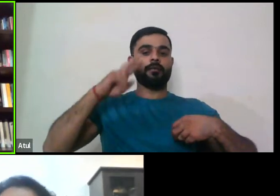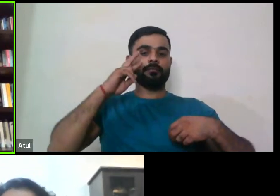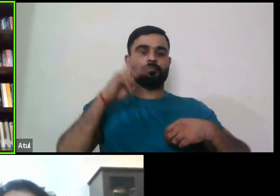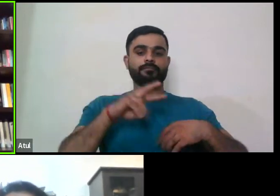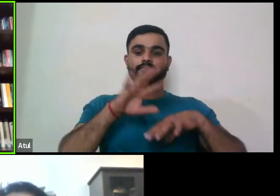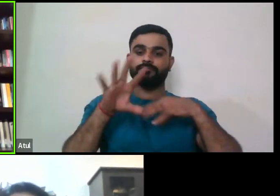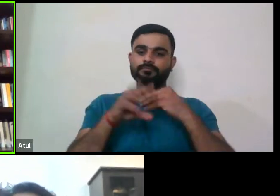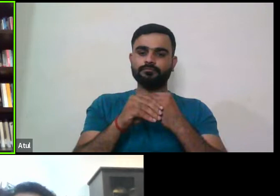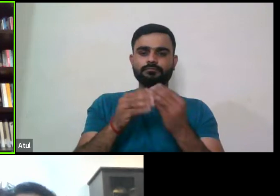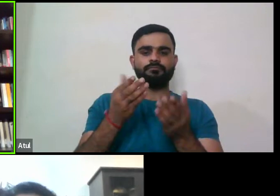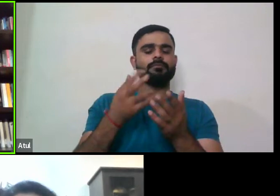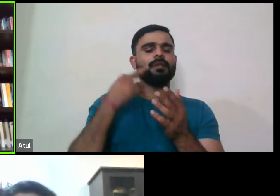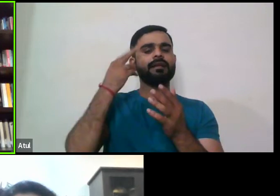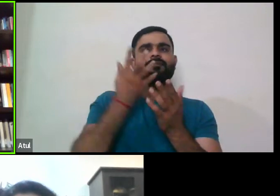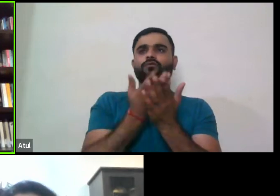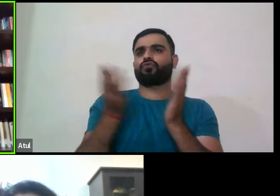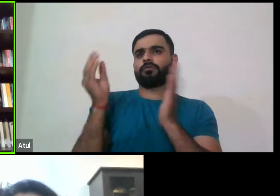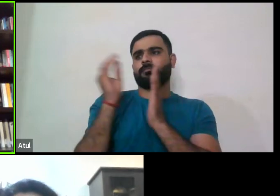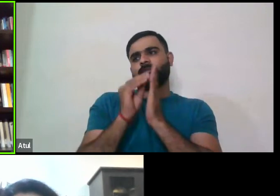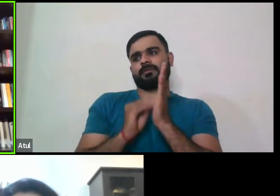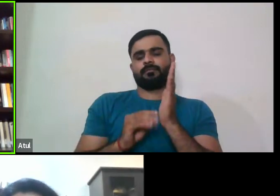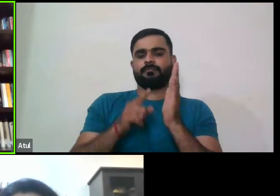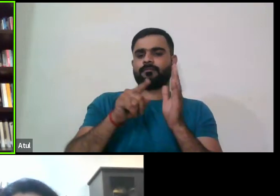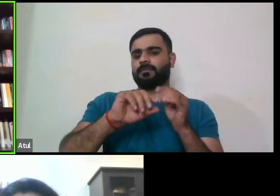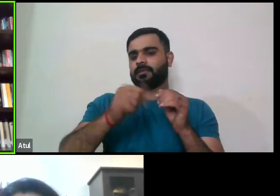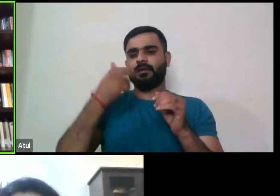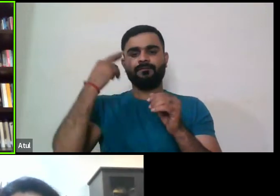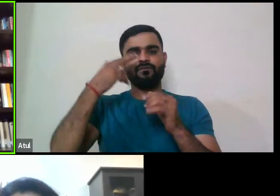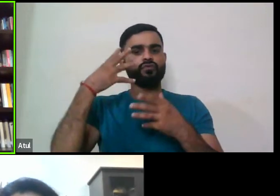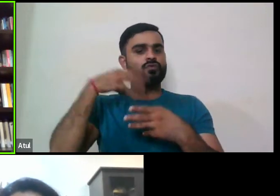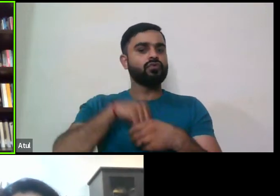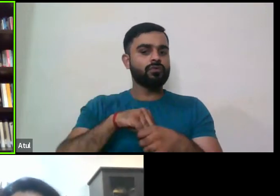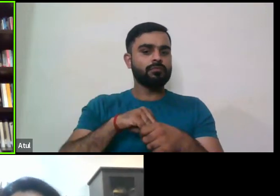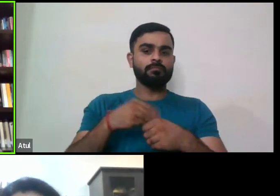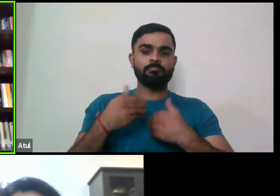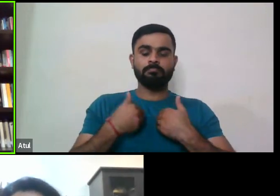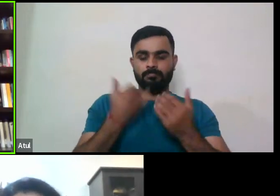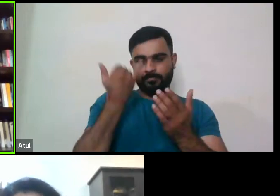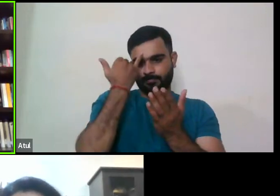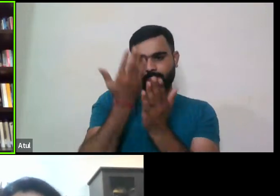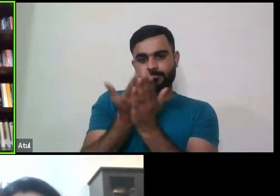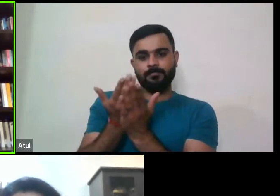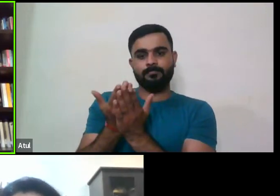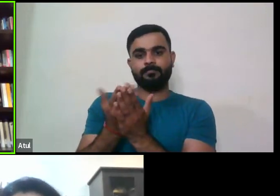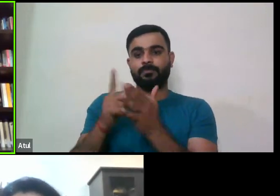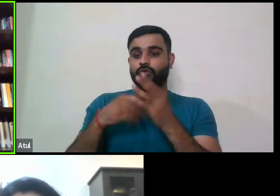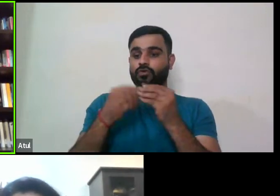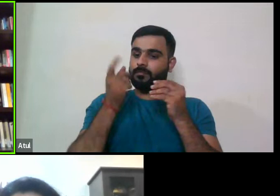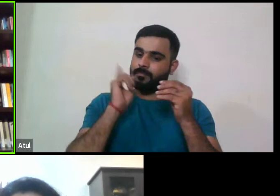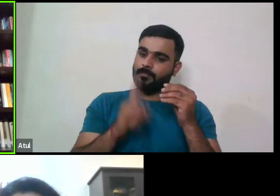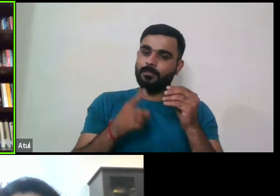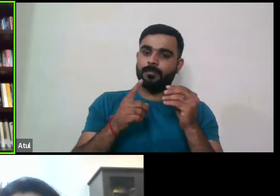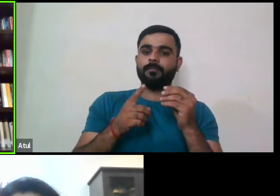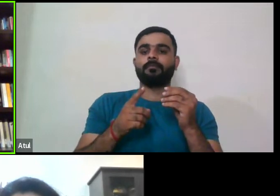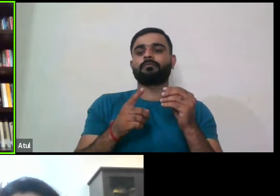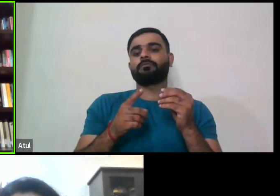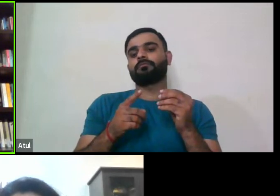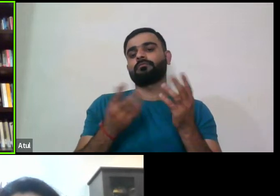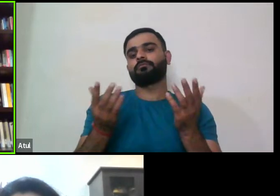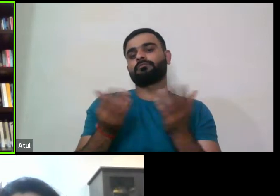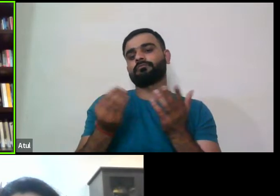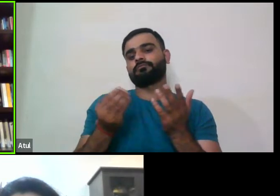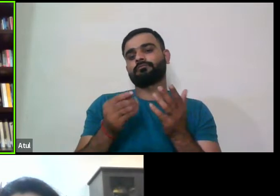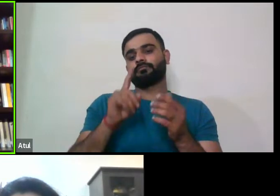some of apart from the reasons that you mentioned, those are some of the other reasons why we were suggesting that retirement should increase